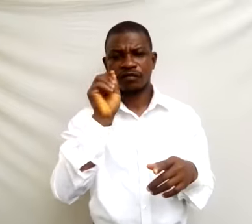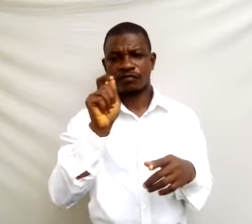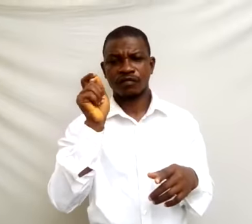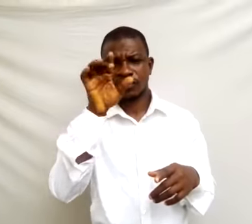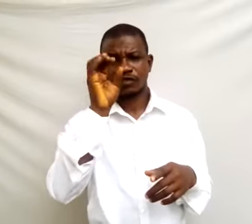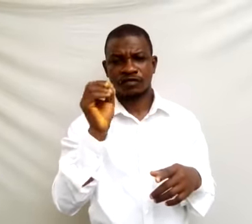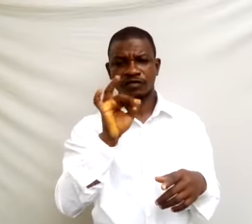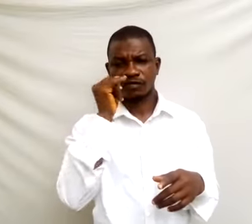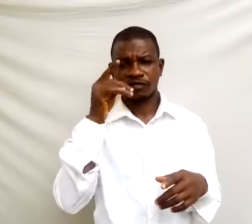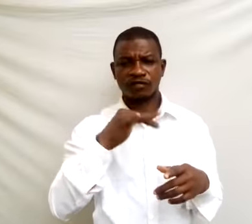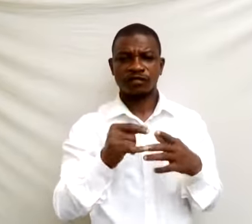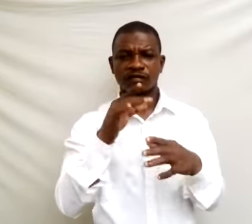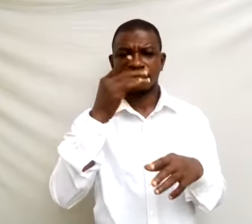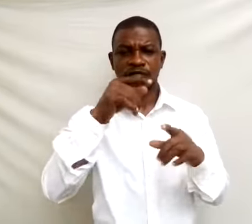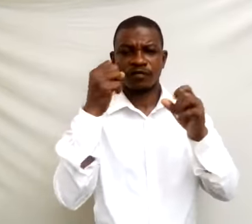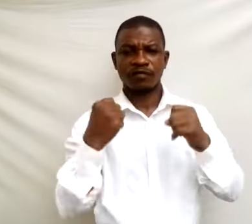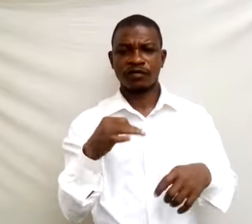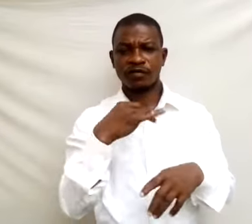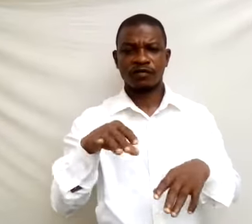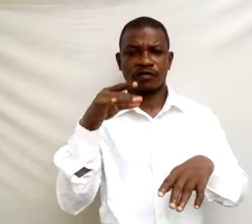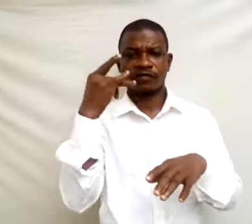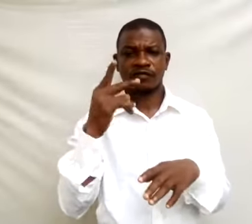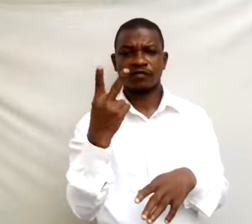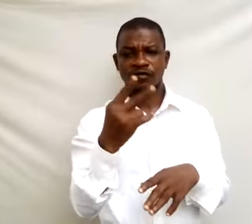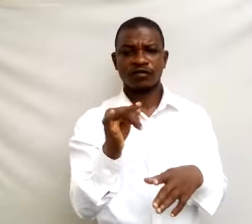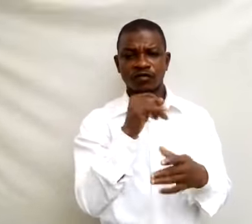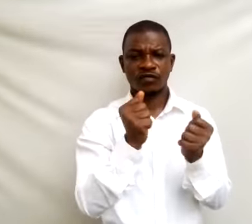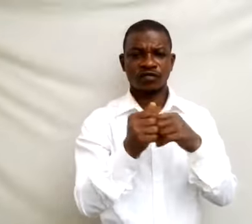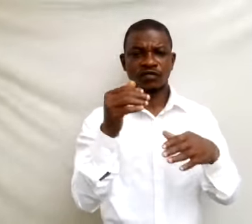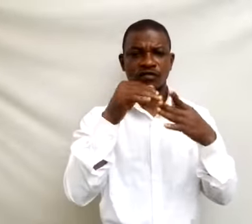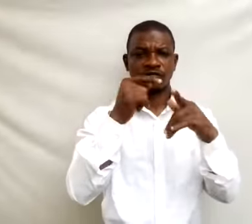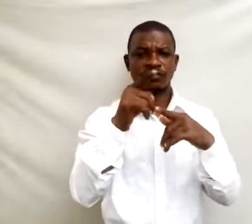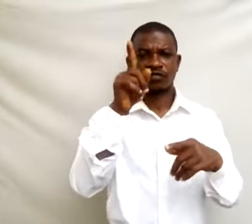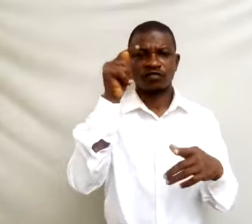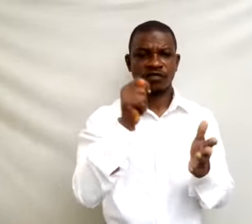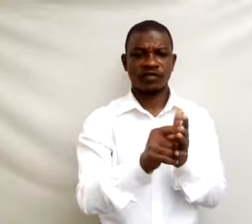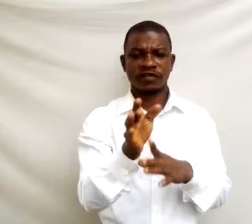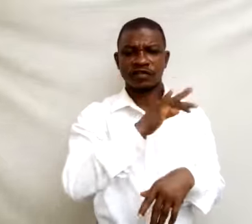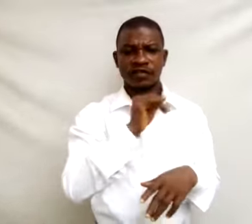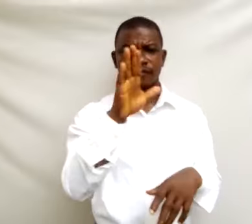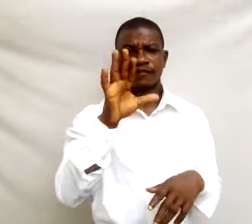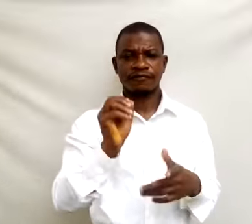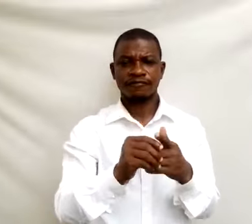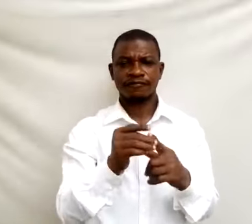1.05 raised to power of 2, which is equal to 1,050 bracket